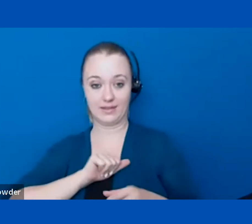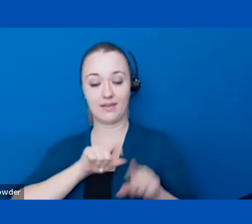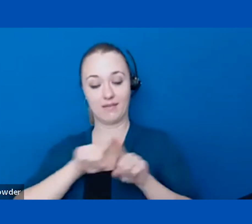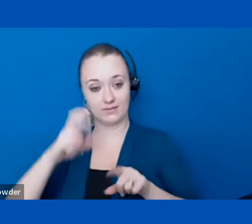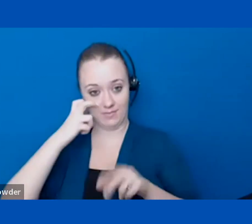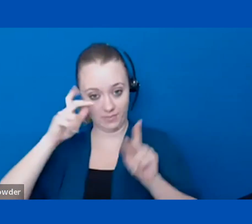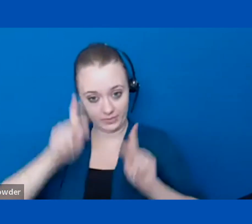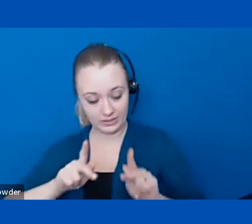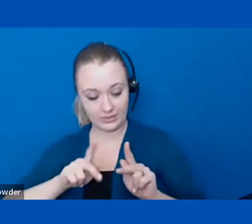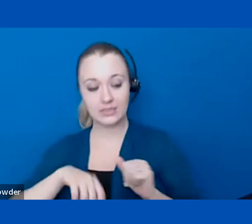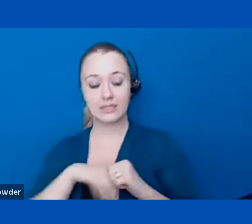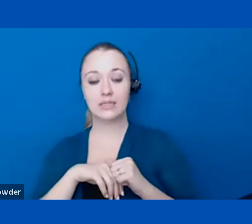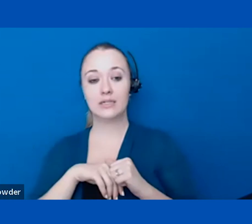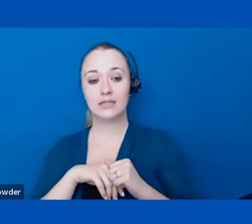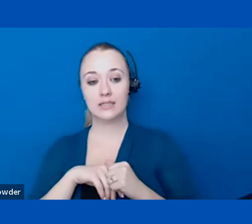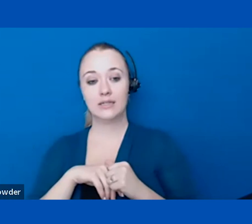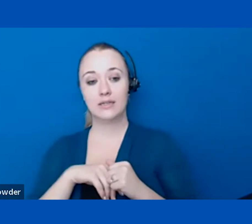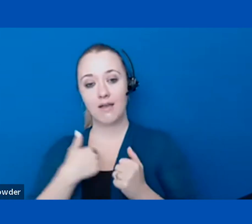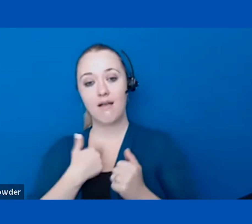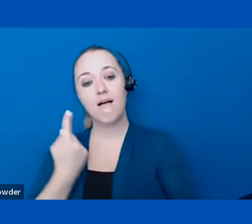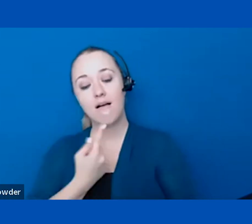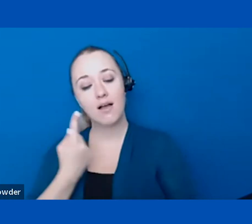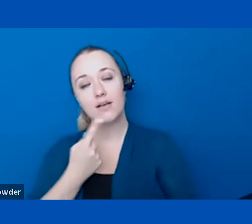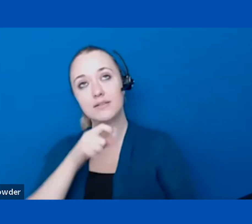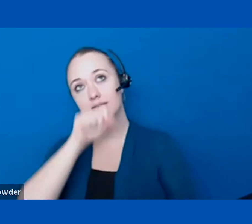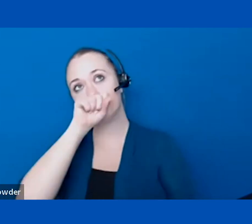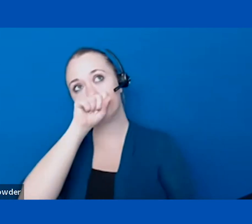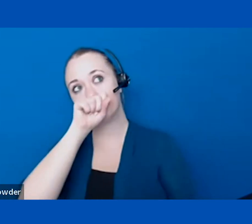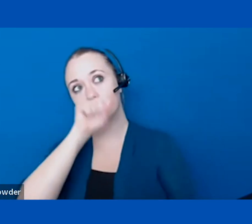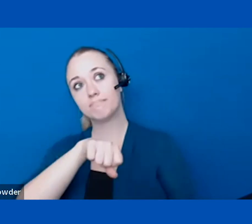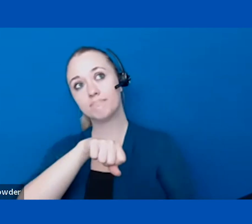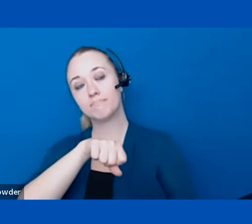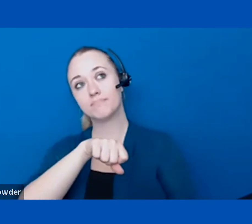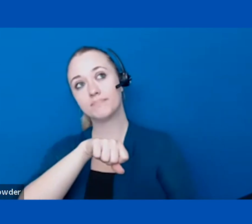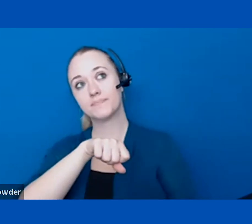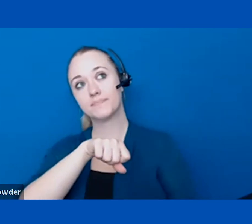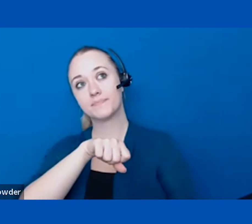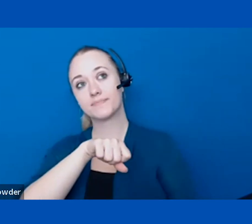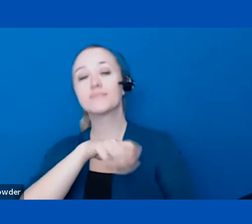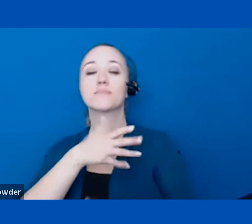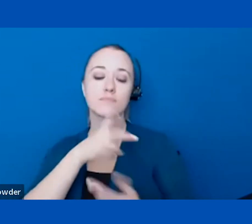person, I always loved when I get the